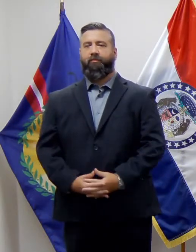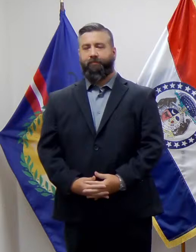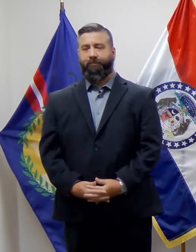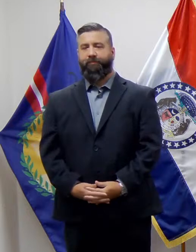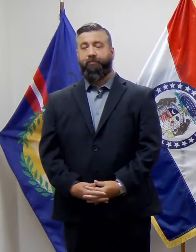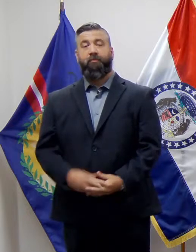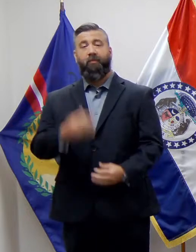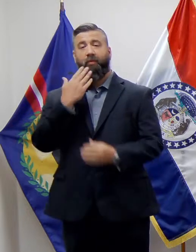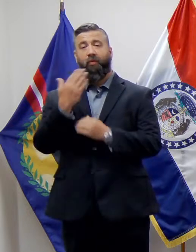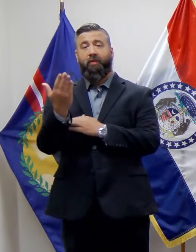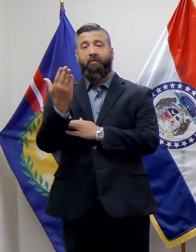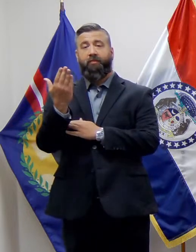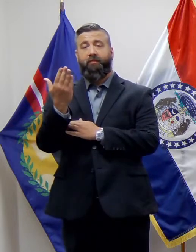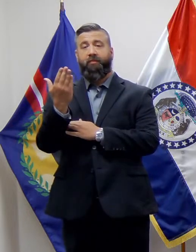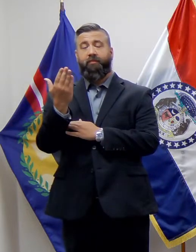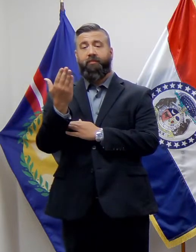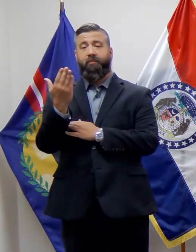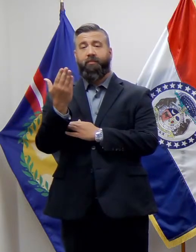Good morning.